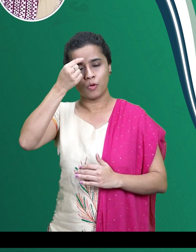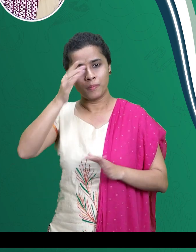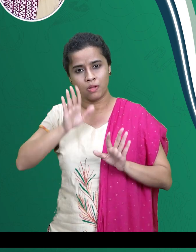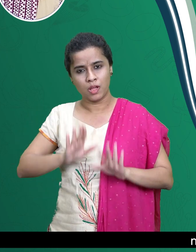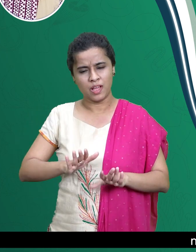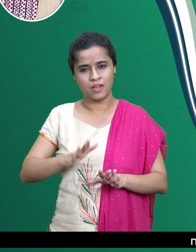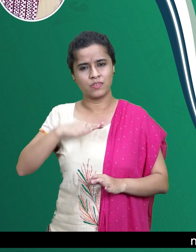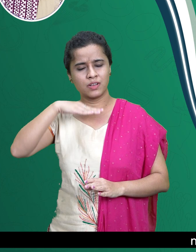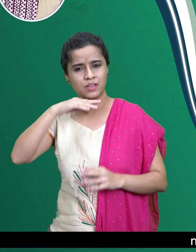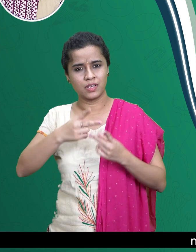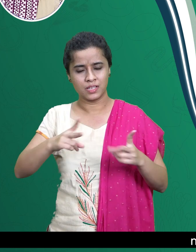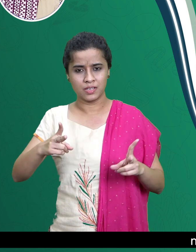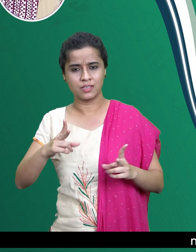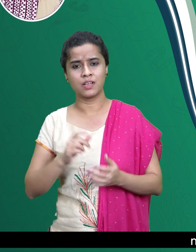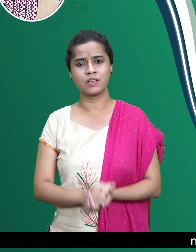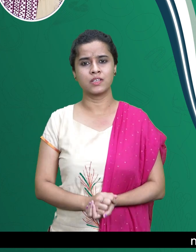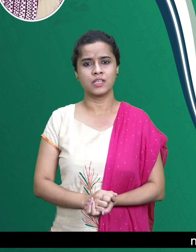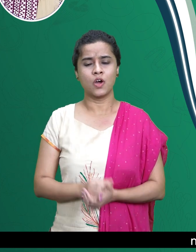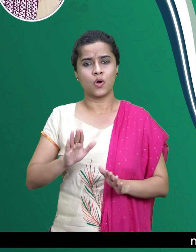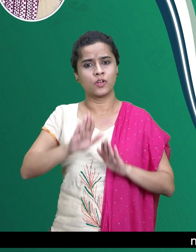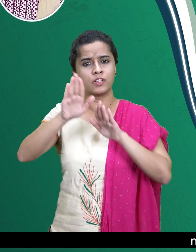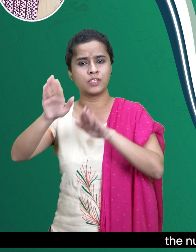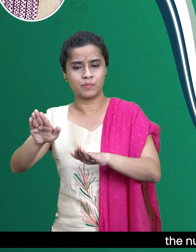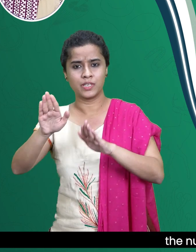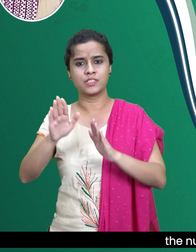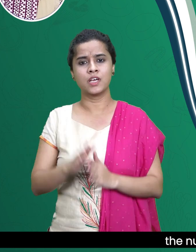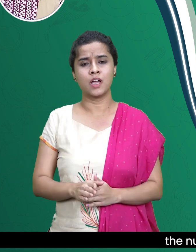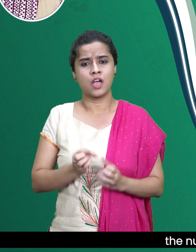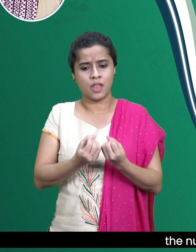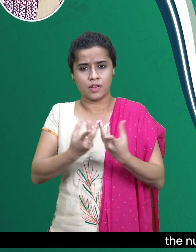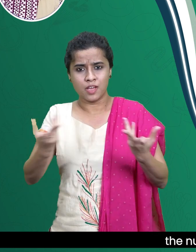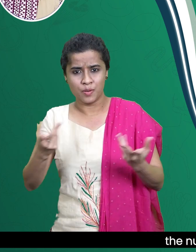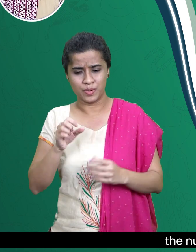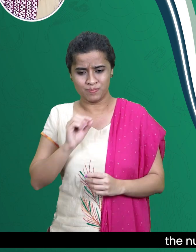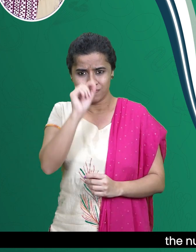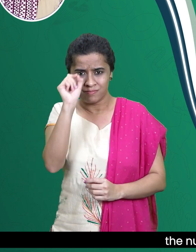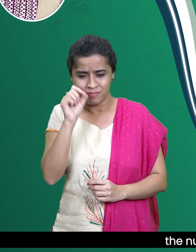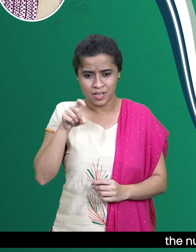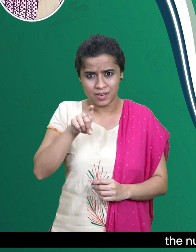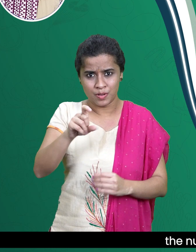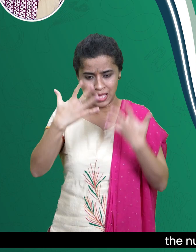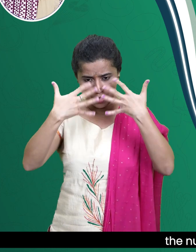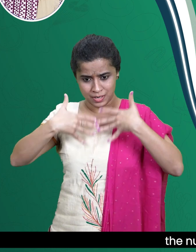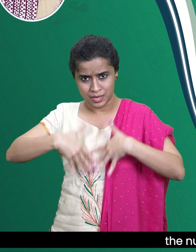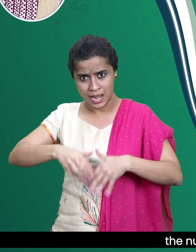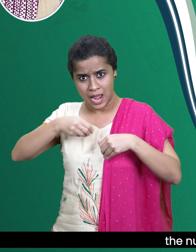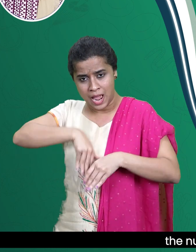manifestations depends on the number of microbes in the body.